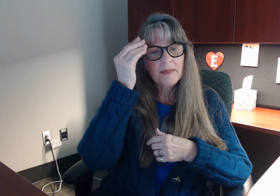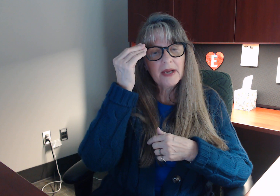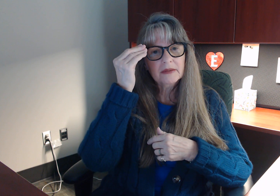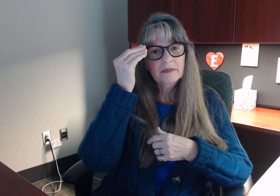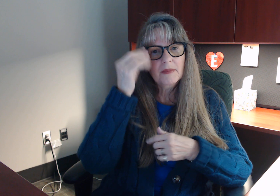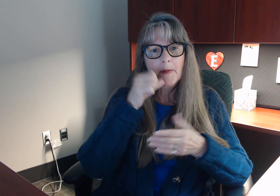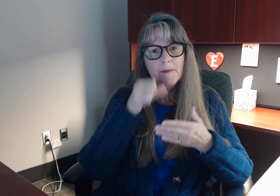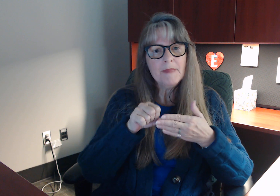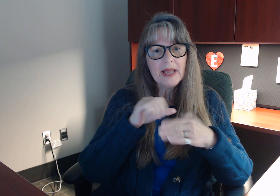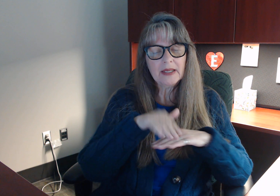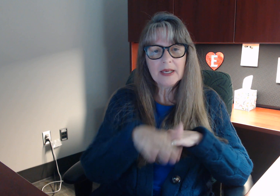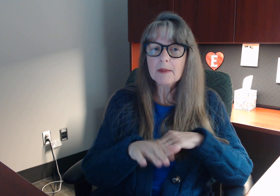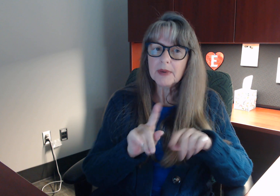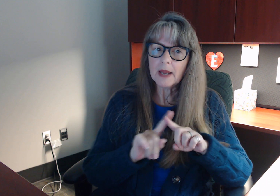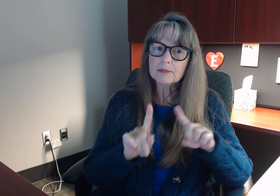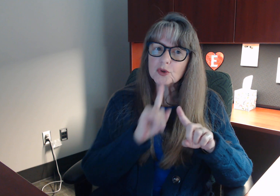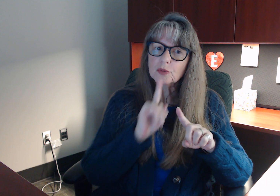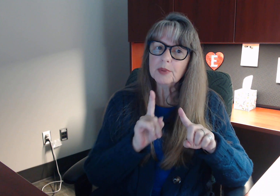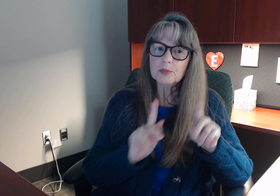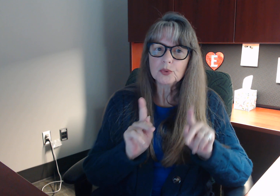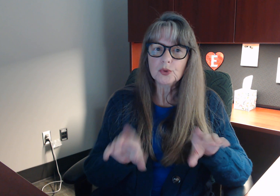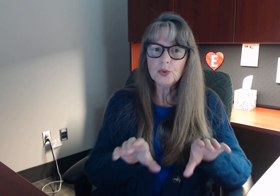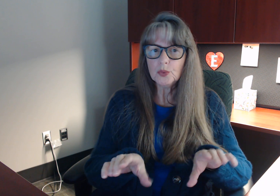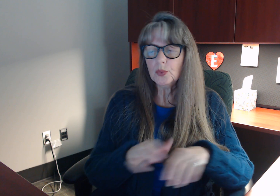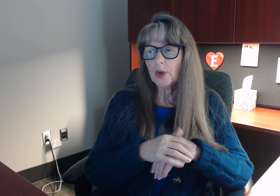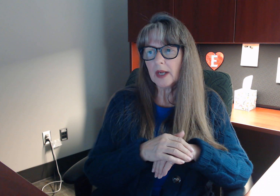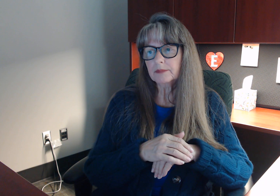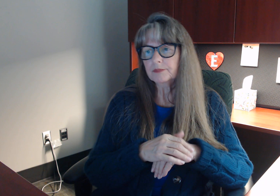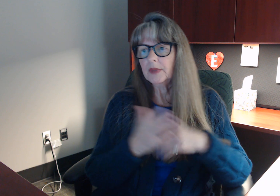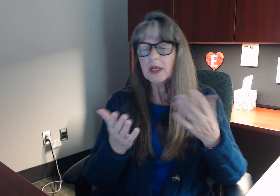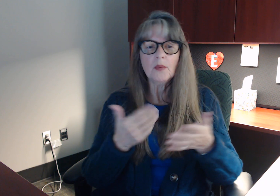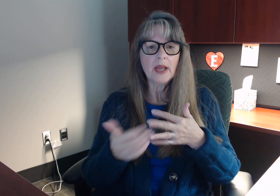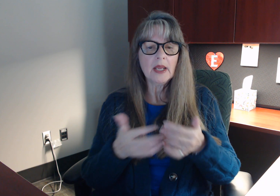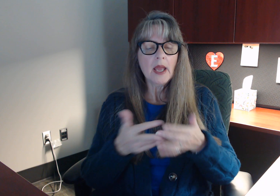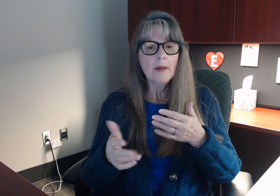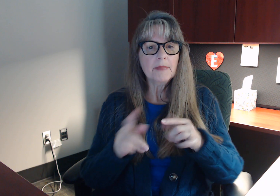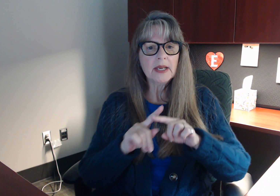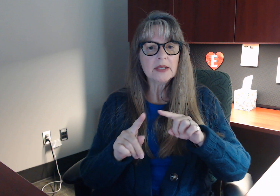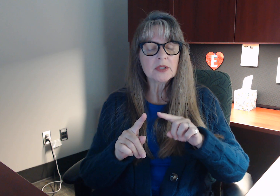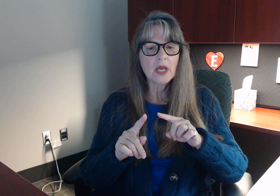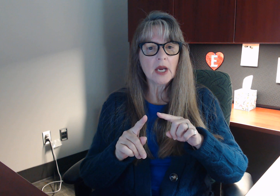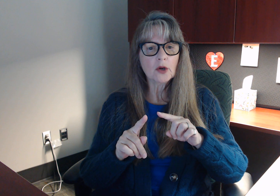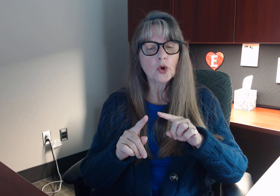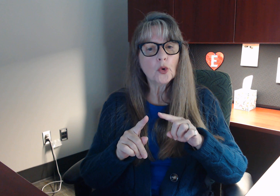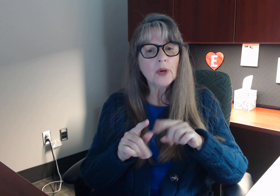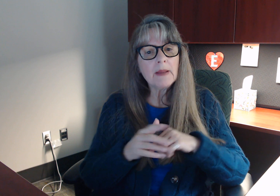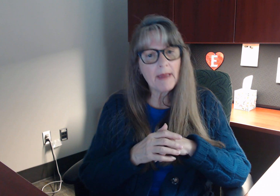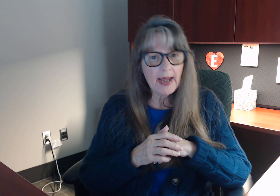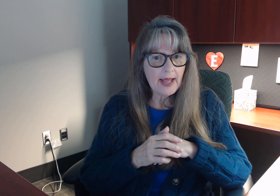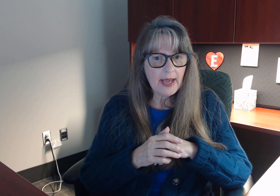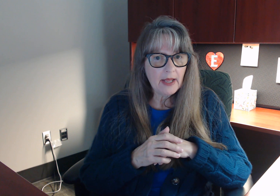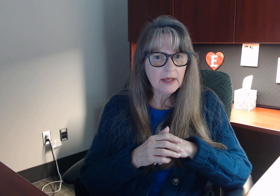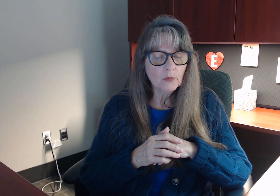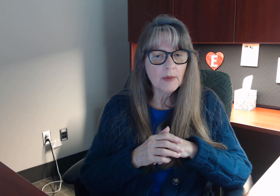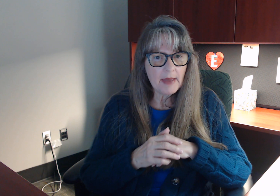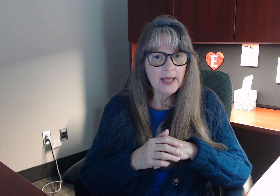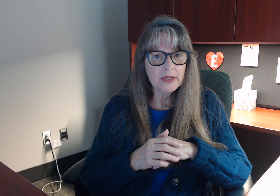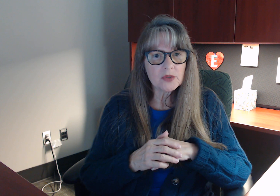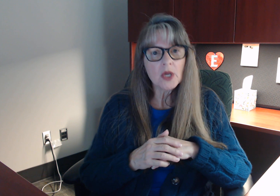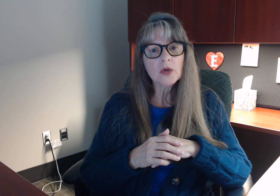about mailing it, but I'm sure people do. Anyway, but it's cremated remains.